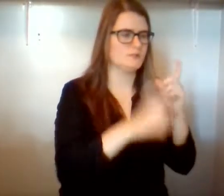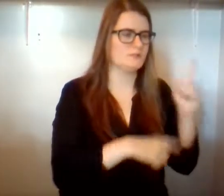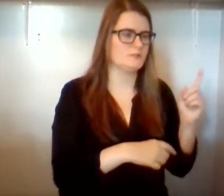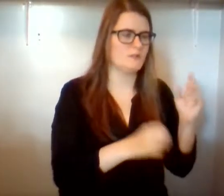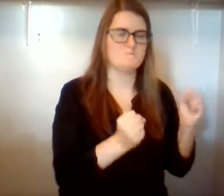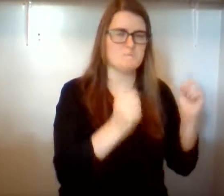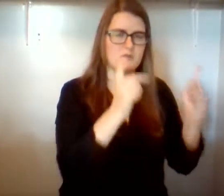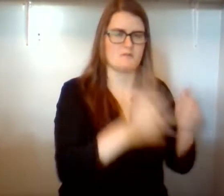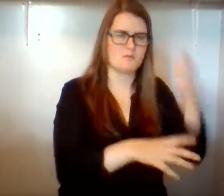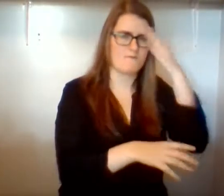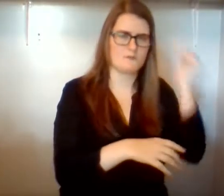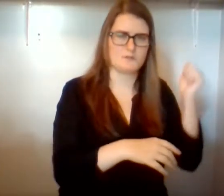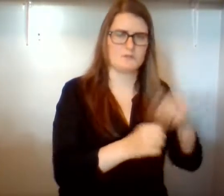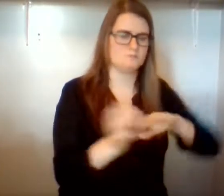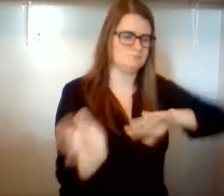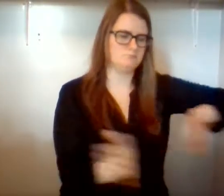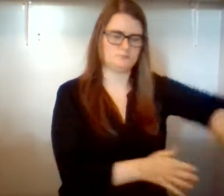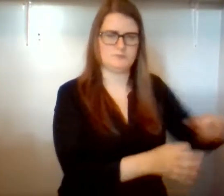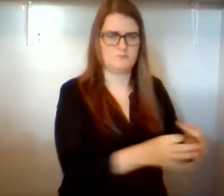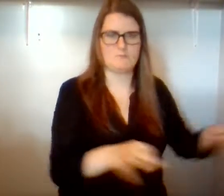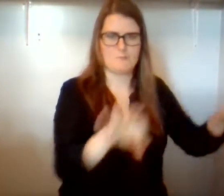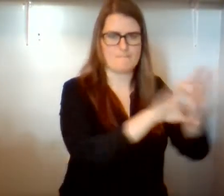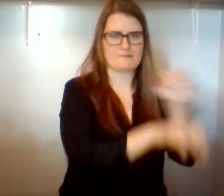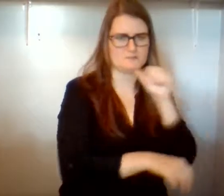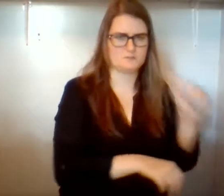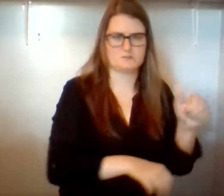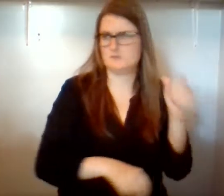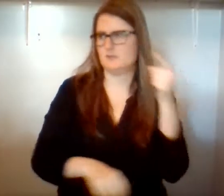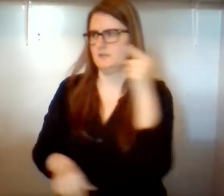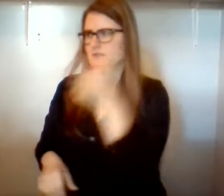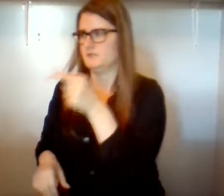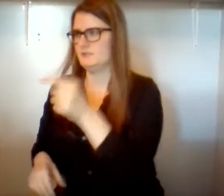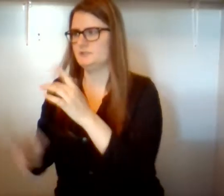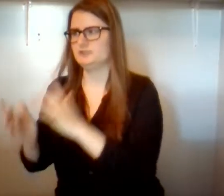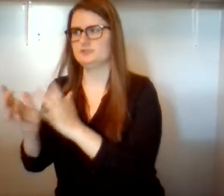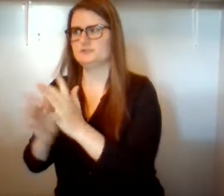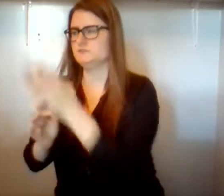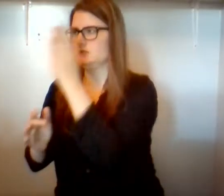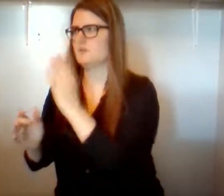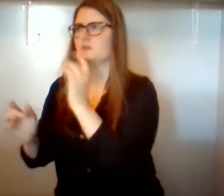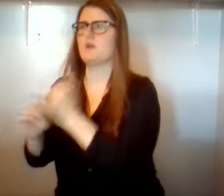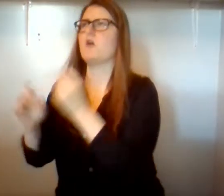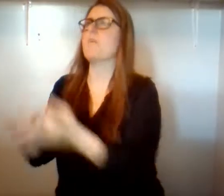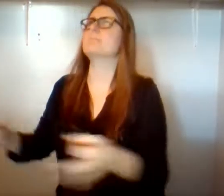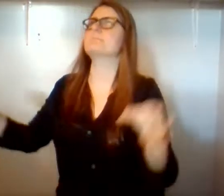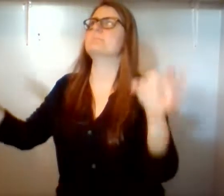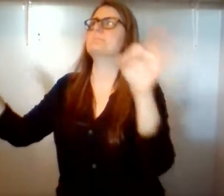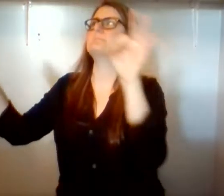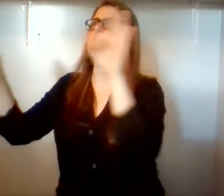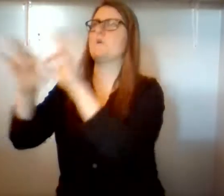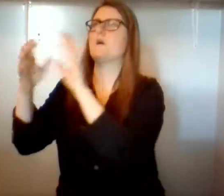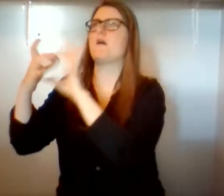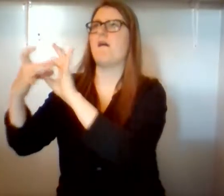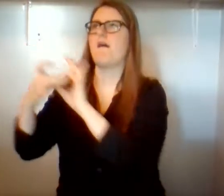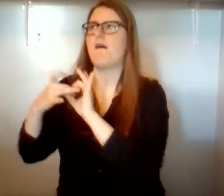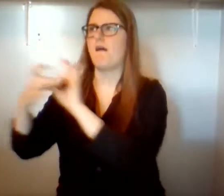shattered life and rebuild it with hope forever. And our kids need to know that about Christmas. Santa Claus is not